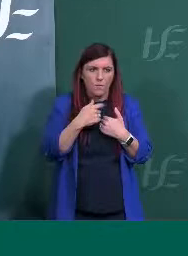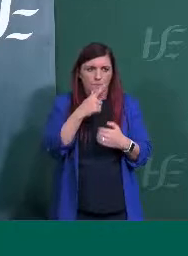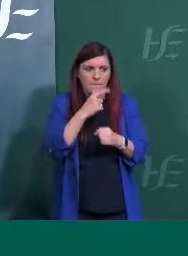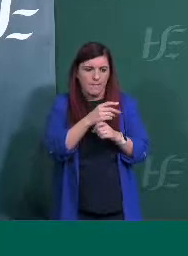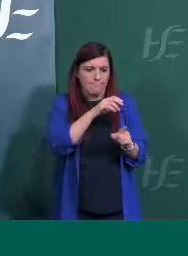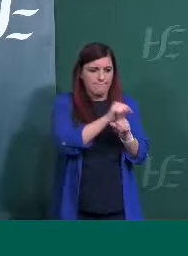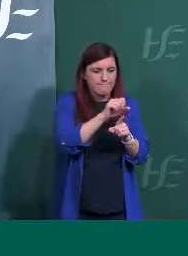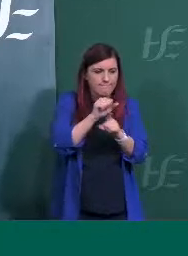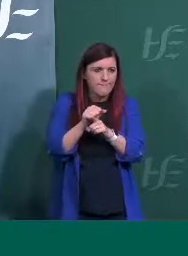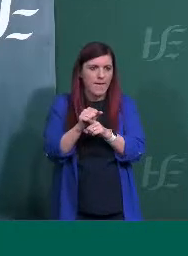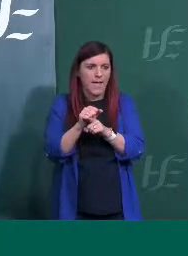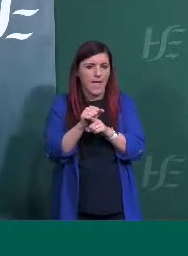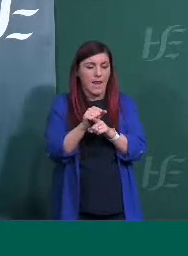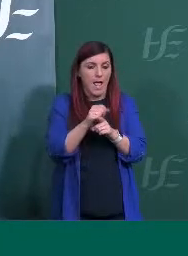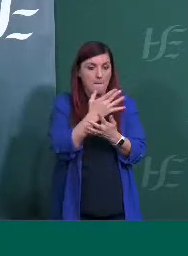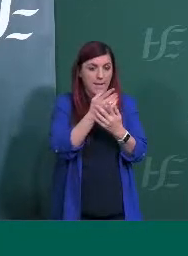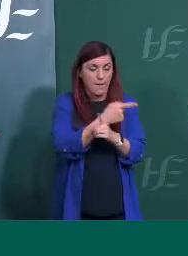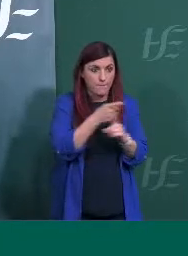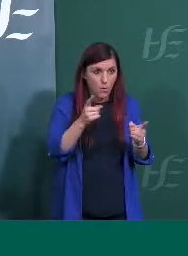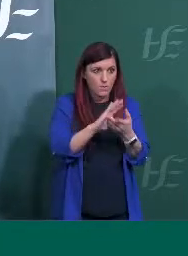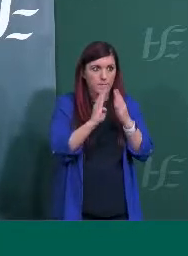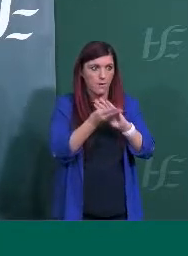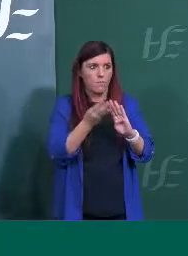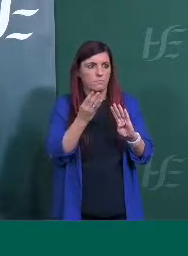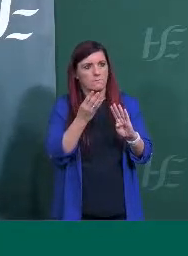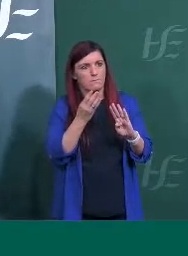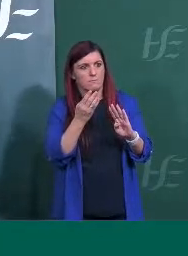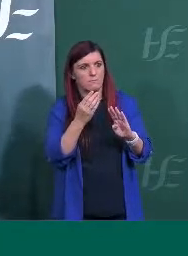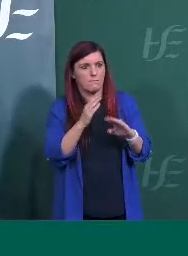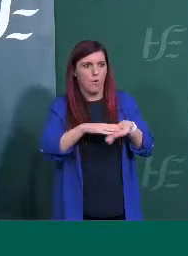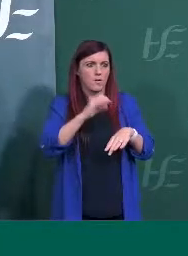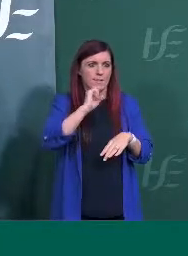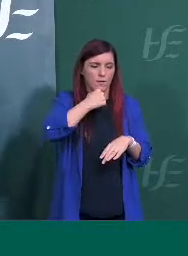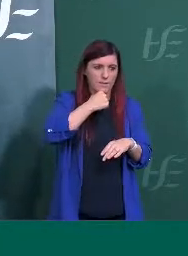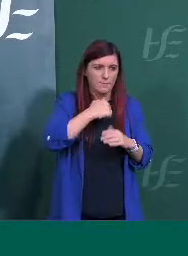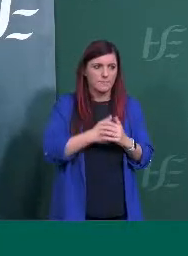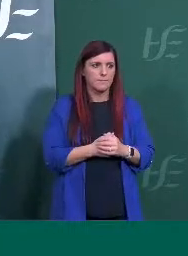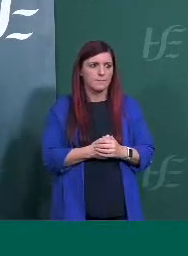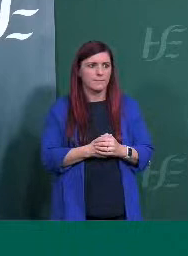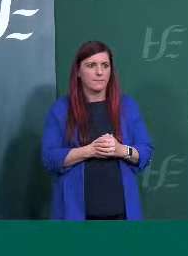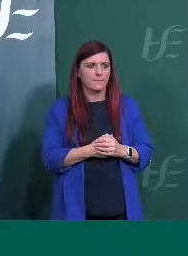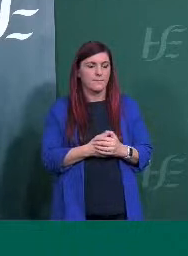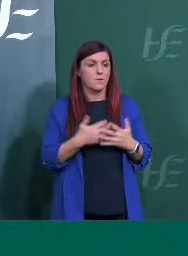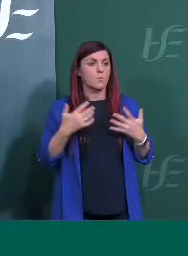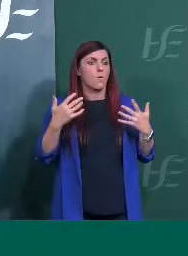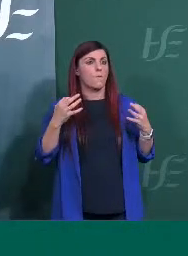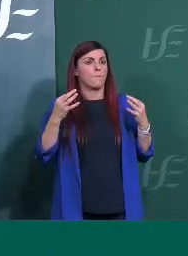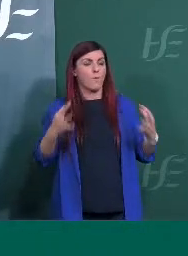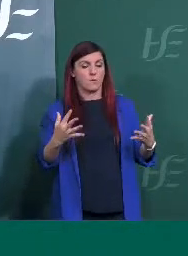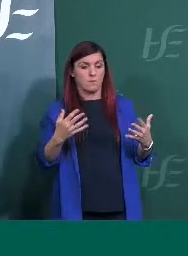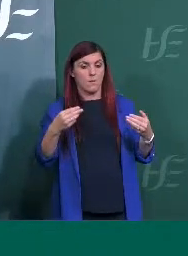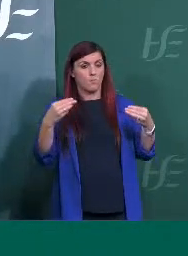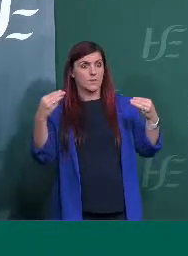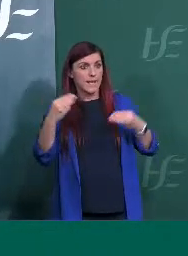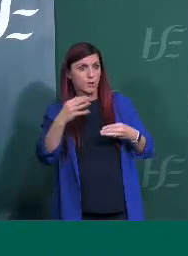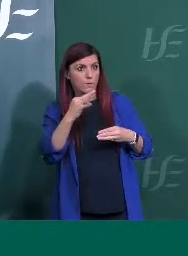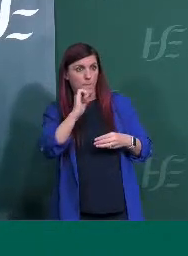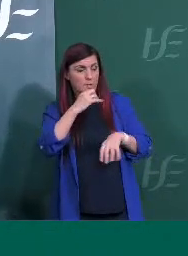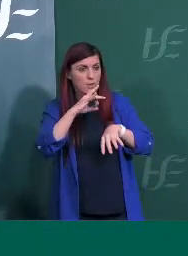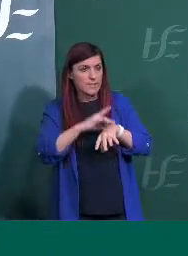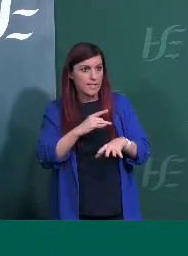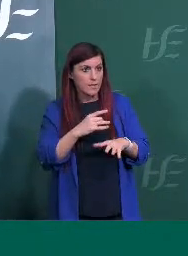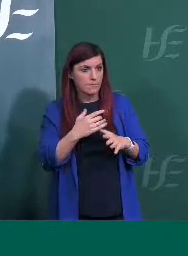translation into harm. And the harm bit, that flood wall that has helped us is, of course, the vaccination programme. And we now have